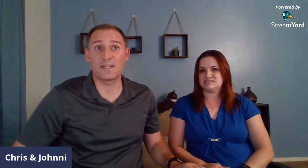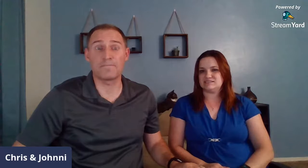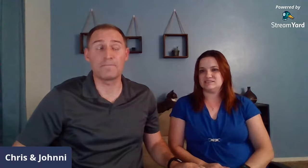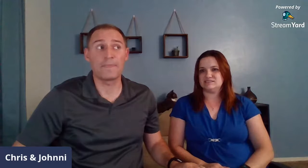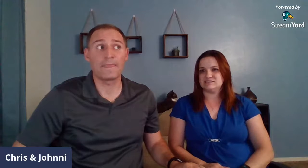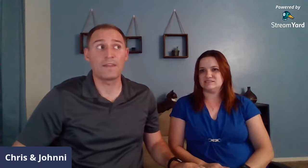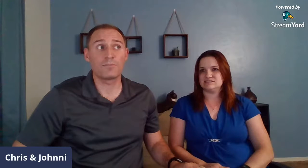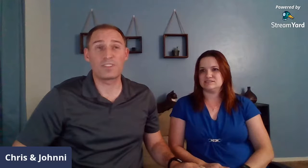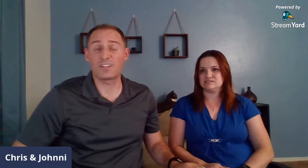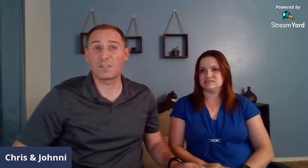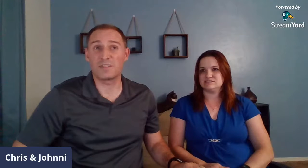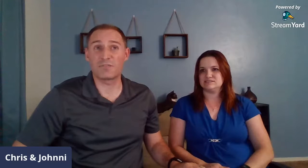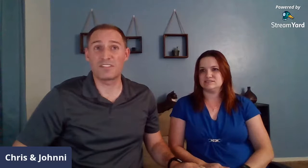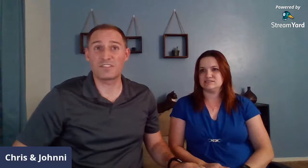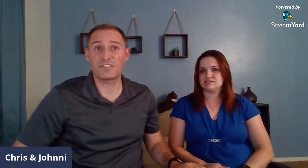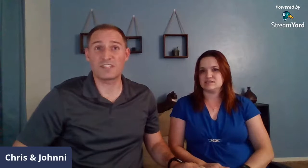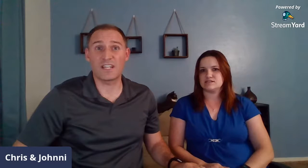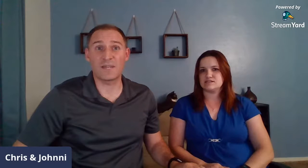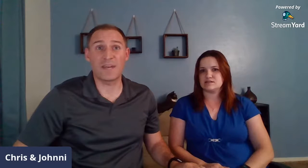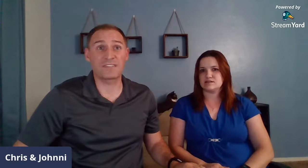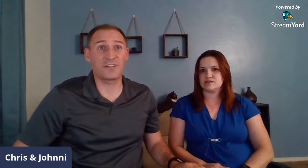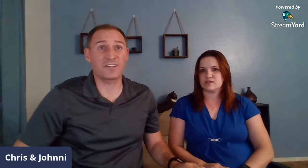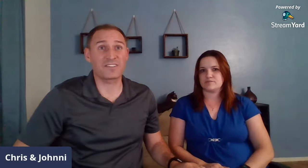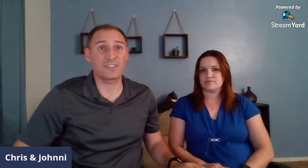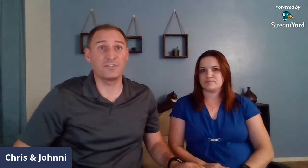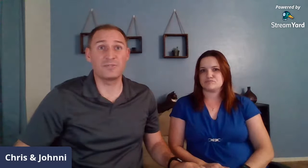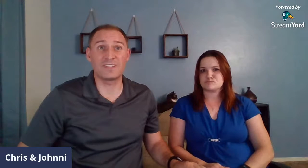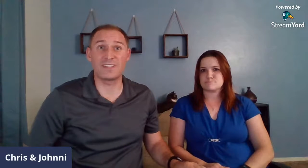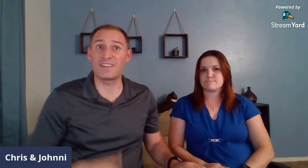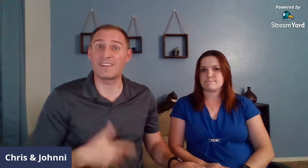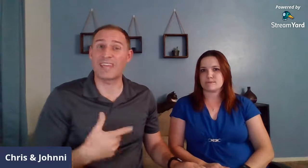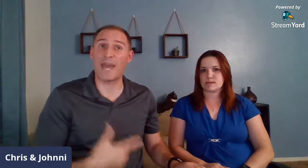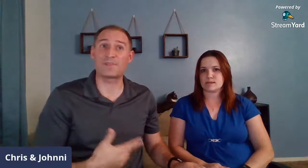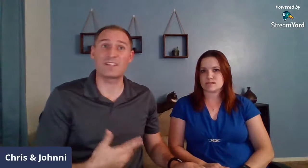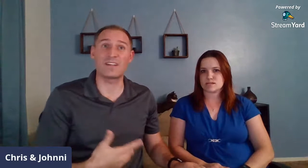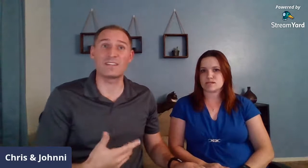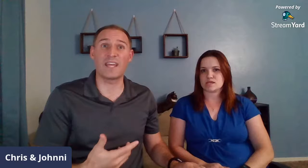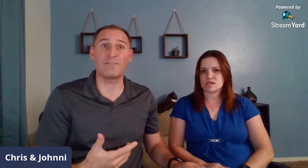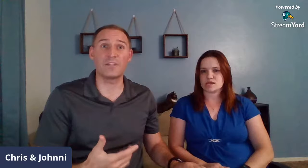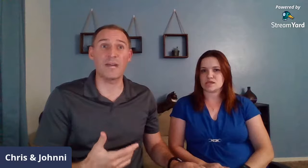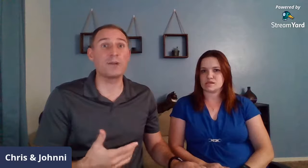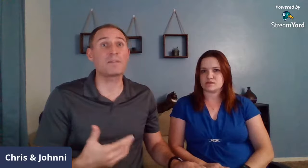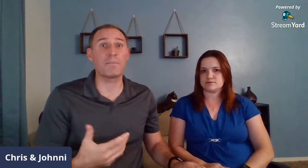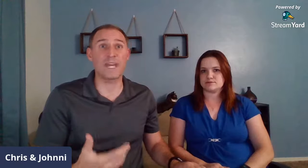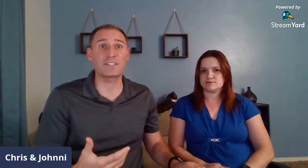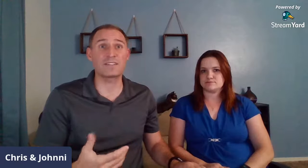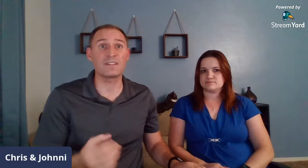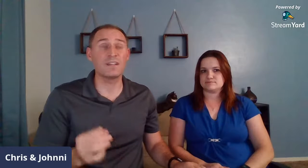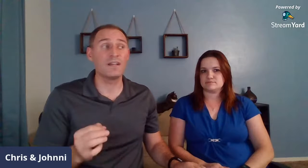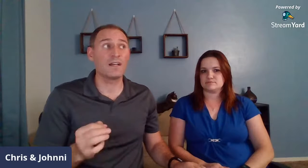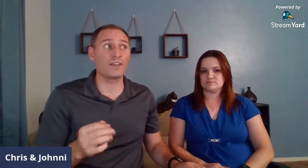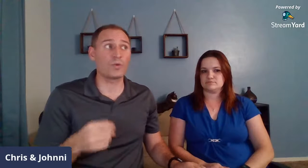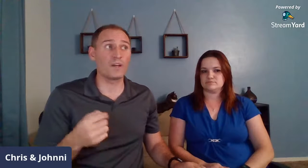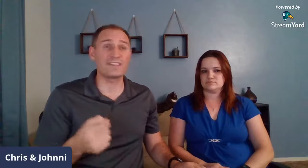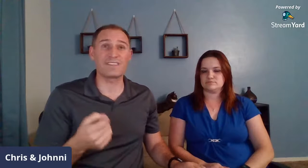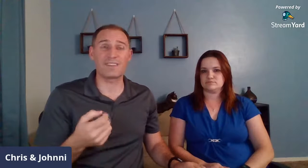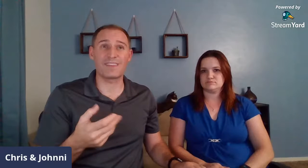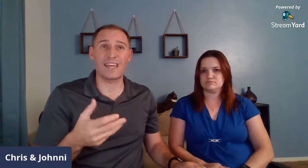captioning with a little bit of research. As far as like who did the captioning on Deaf U, I would imagine the ones that